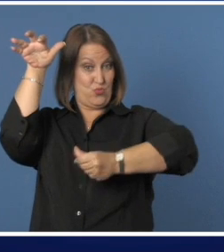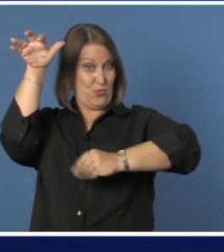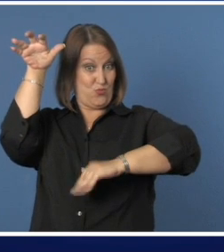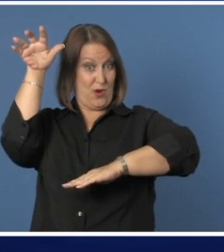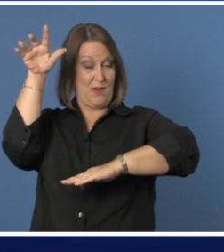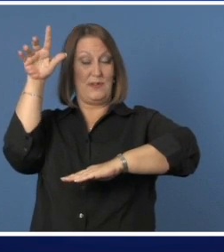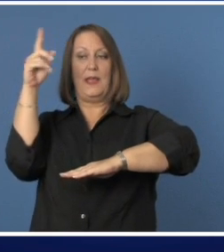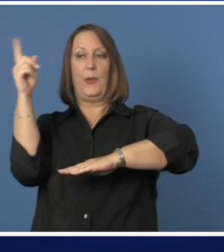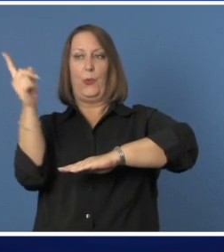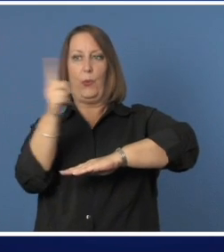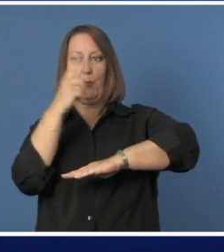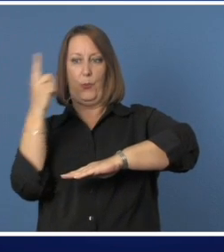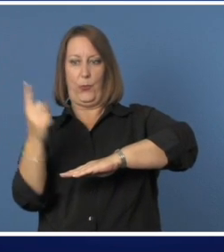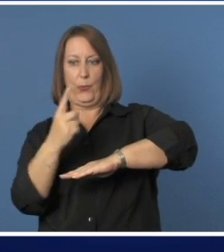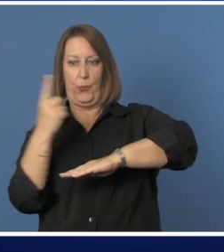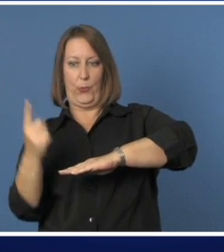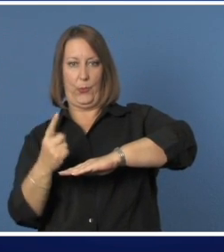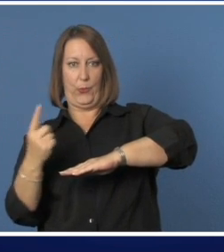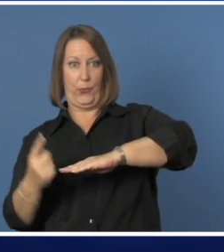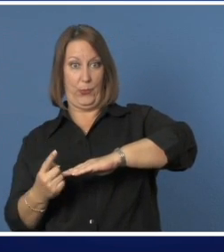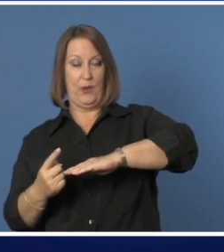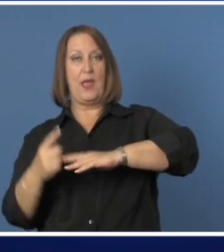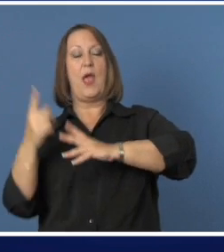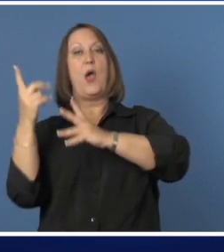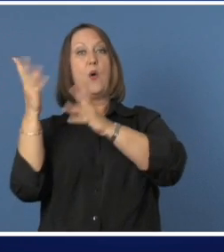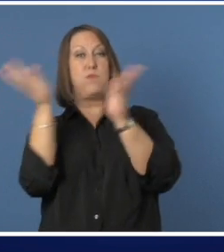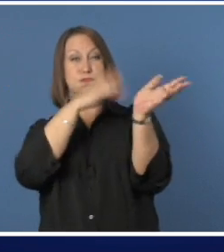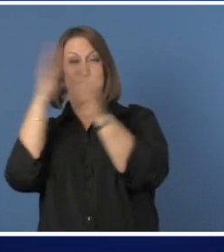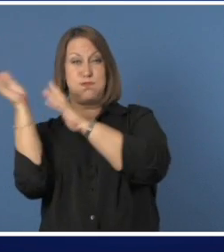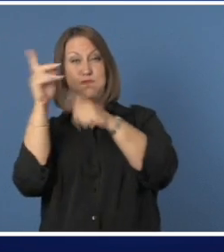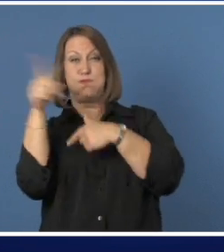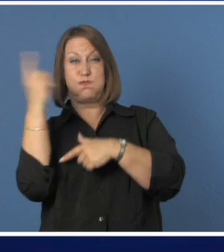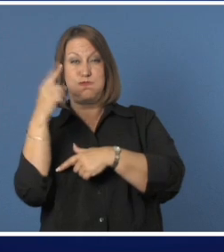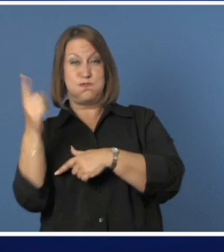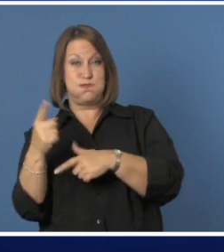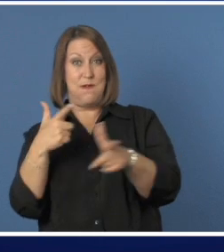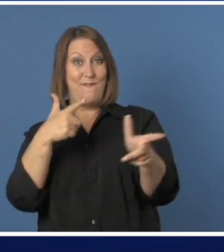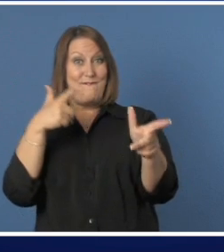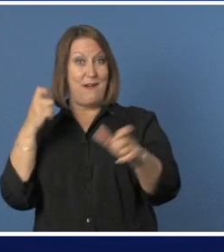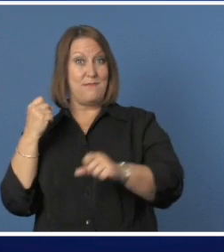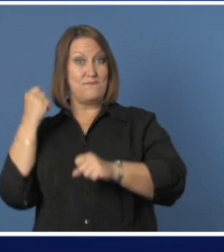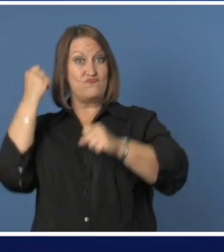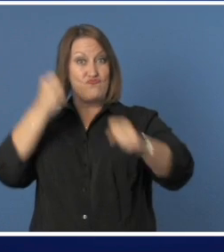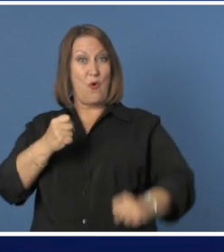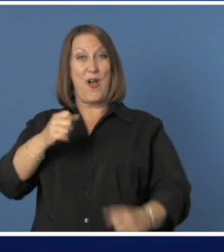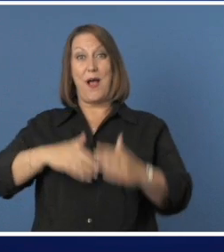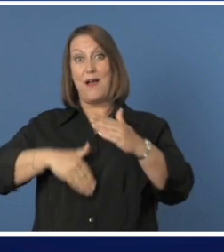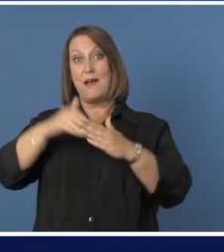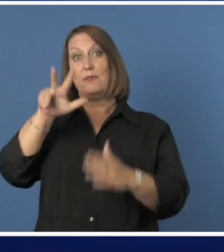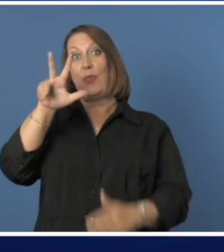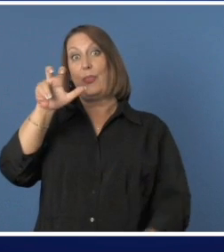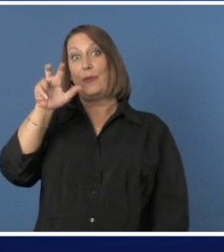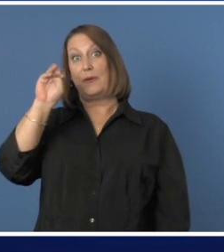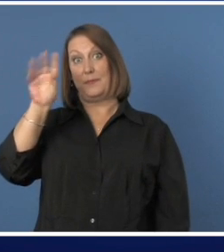to the ground with whirling winds that can reach 300 miles per hour